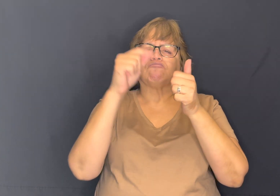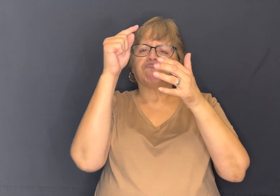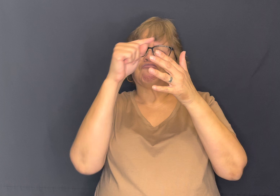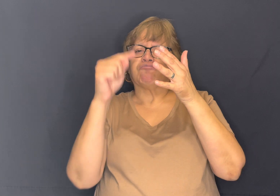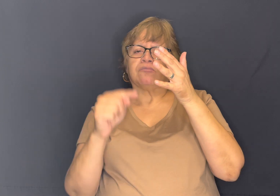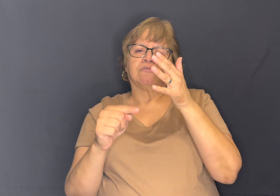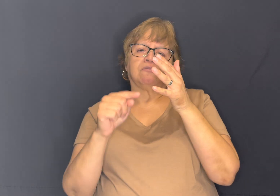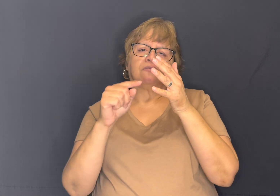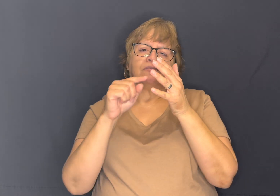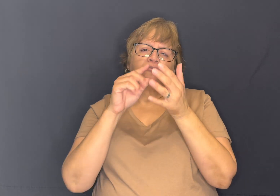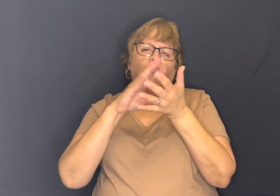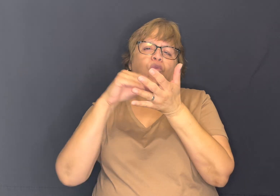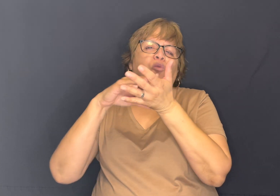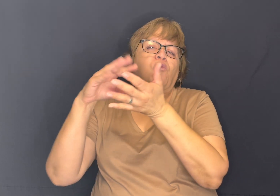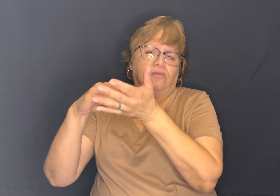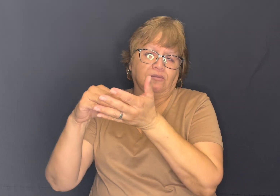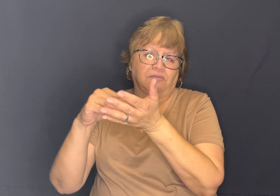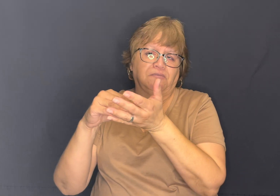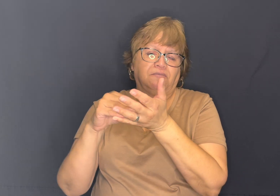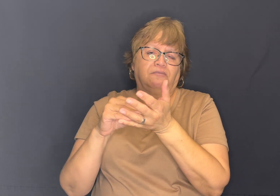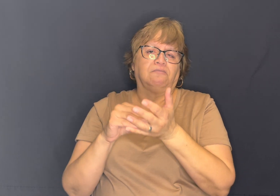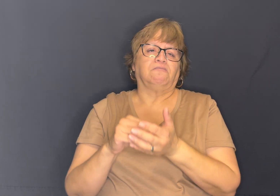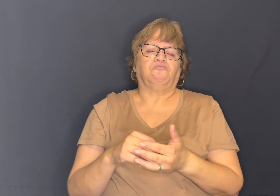more to Special Olympics sport signs.